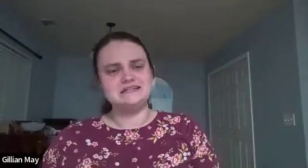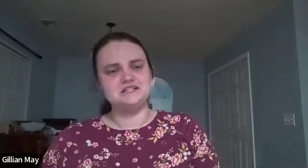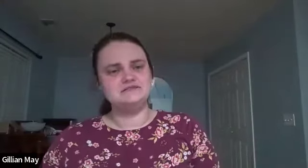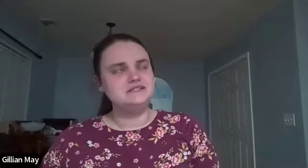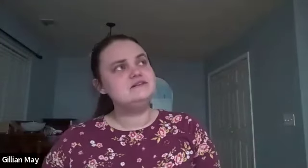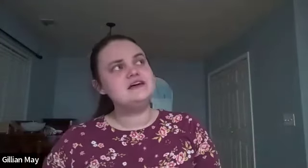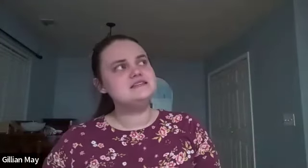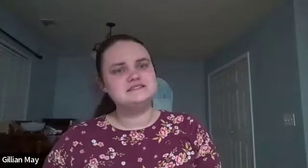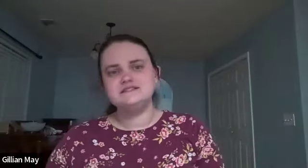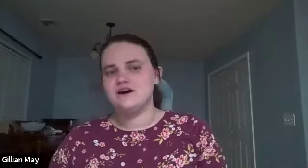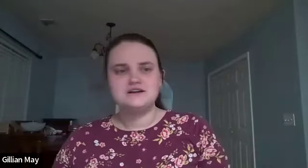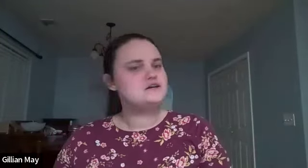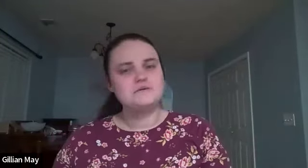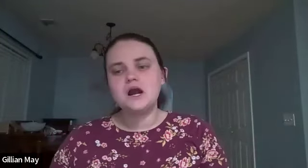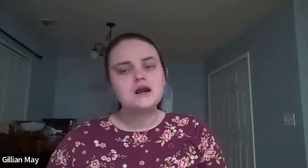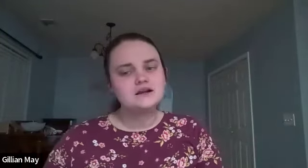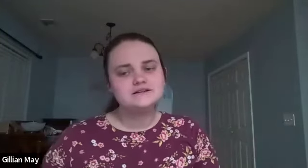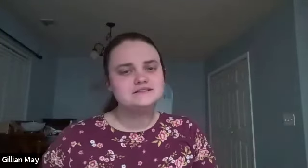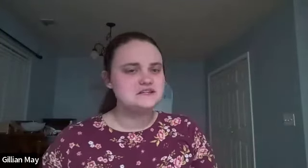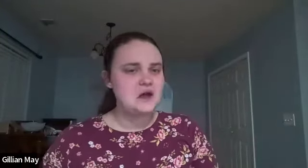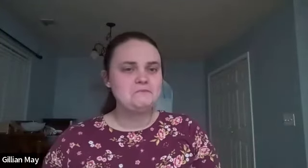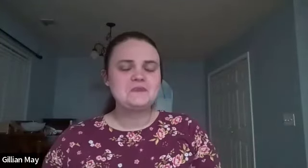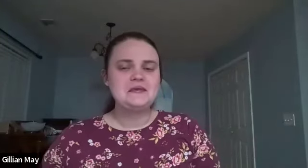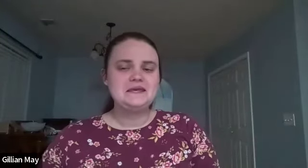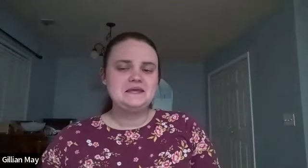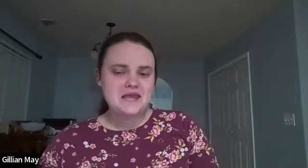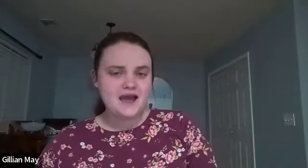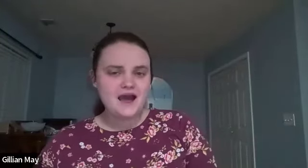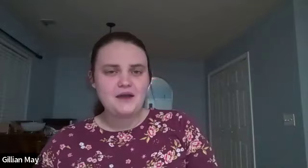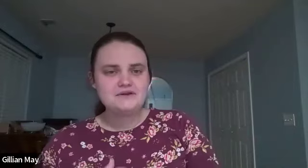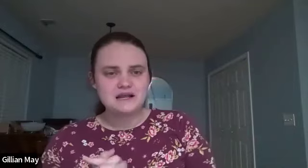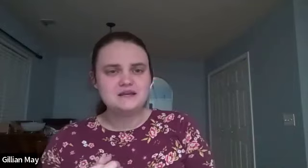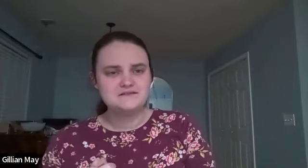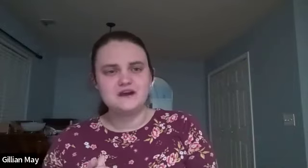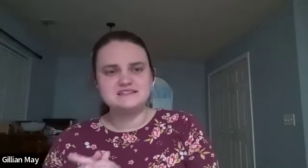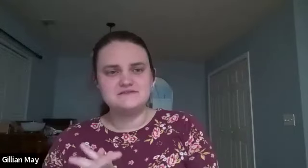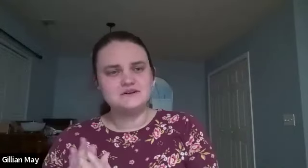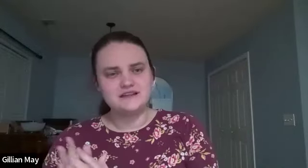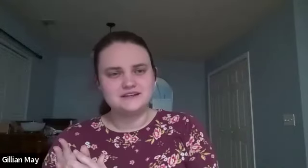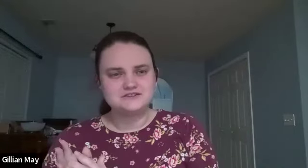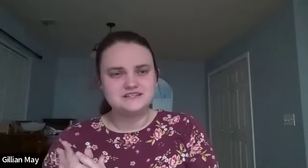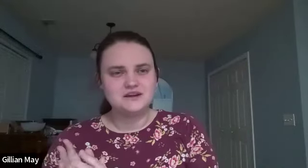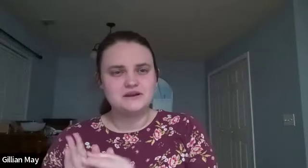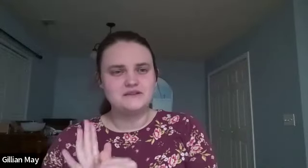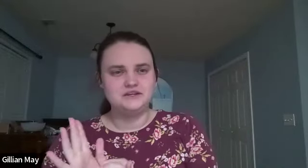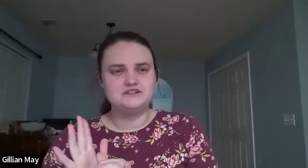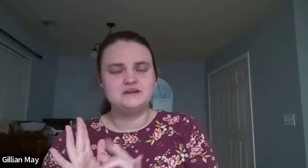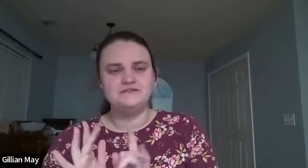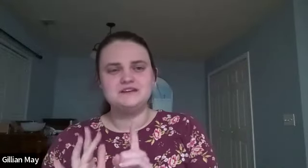realization of, no, that's not going to work. So yeah, I would recommend if you guys ever are like interested going on like YouTube and if you type